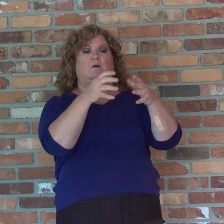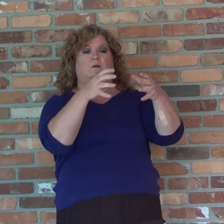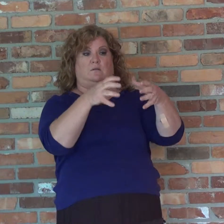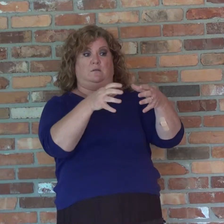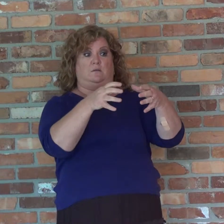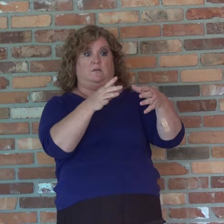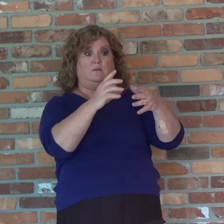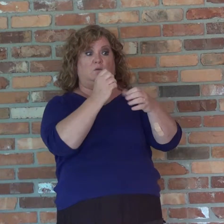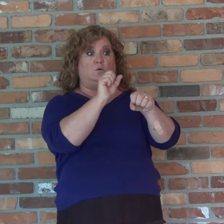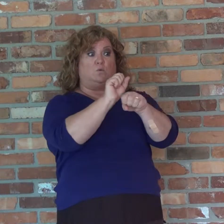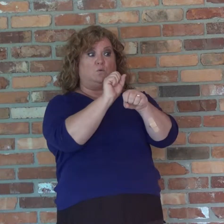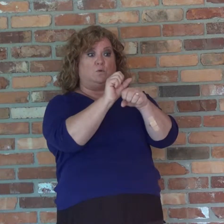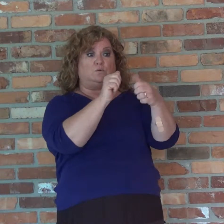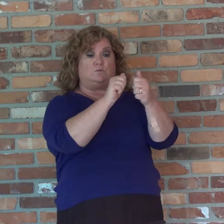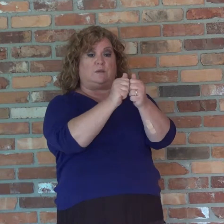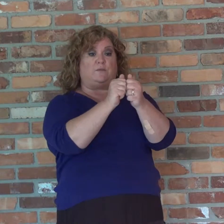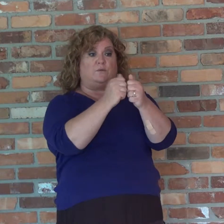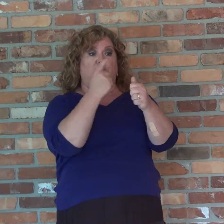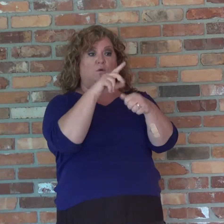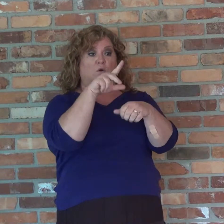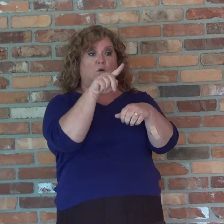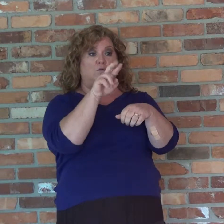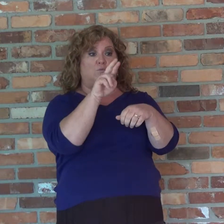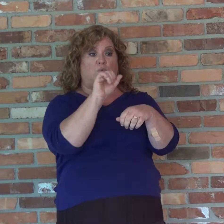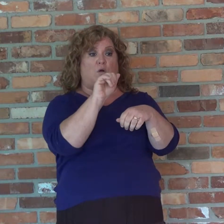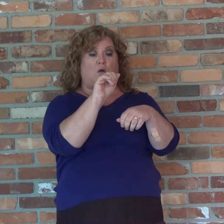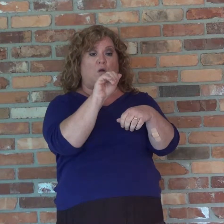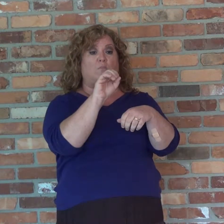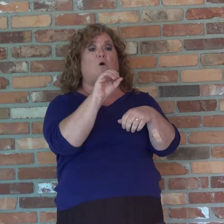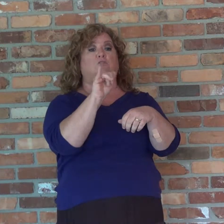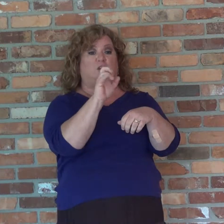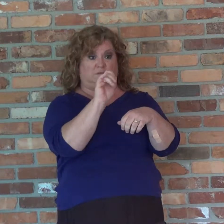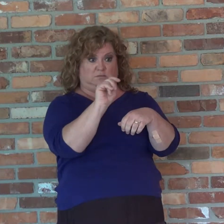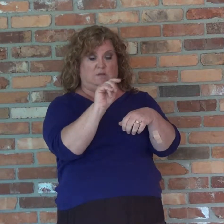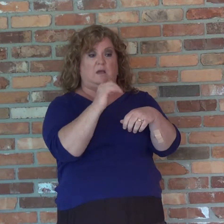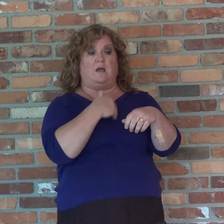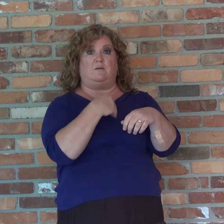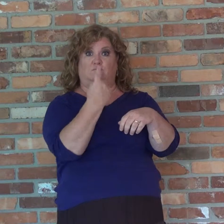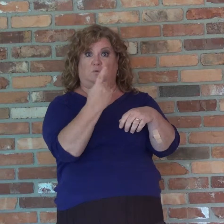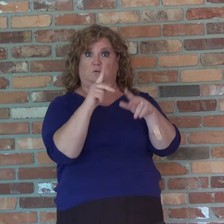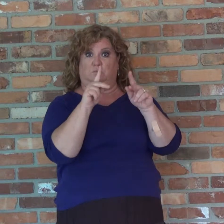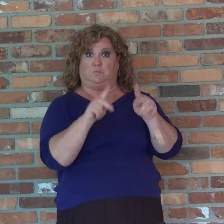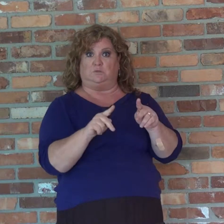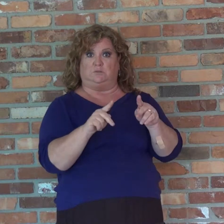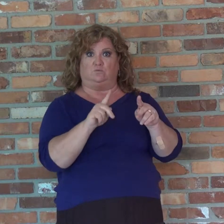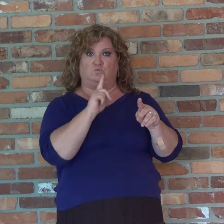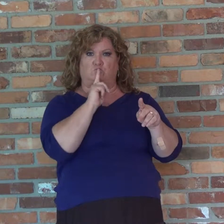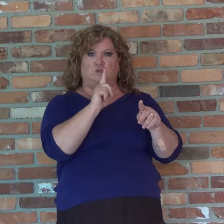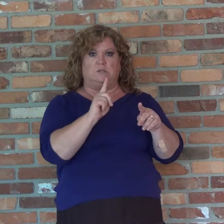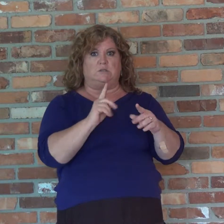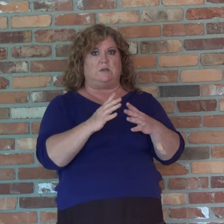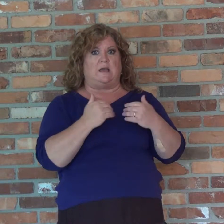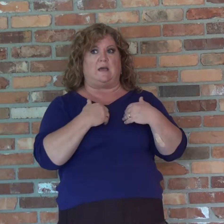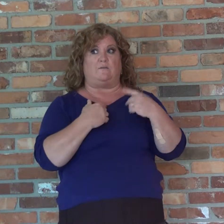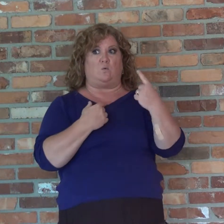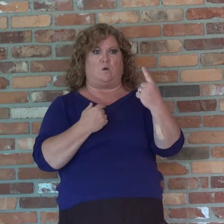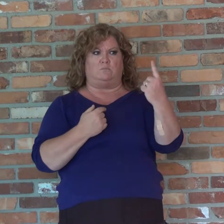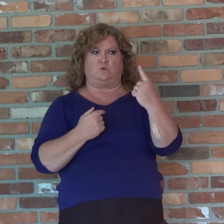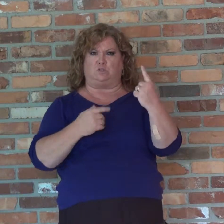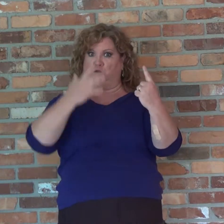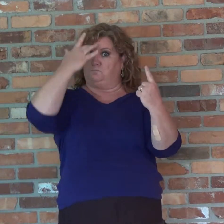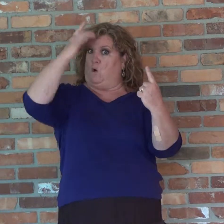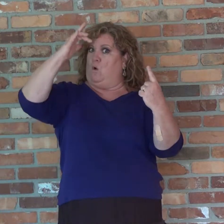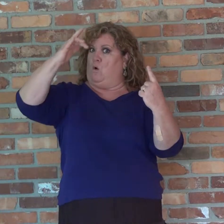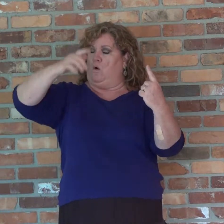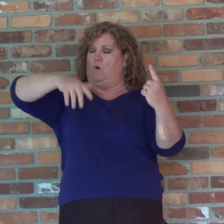and inevitably, I would have some group have some of that, one of those persons who is really sharp come to